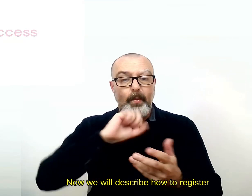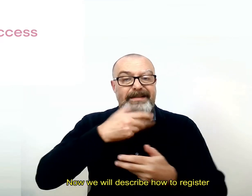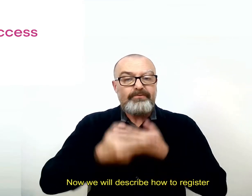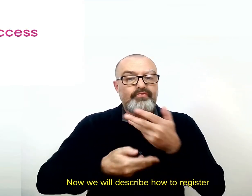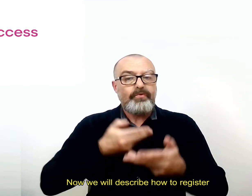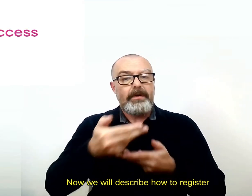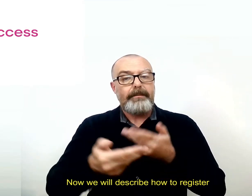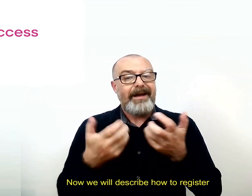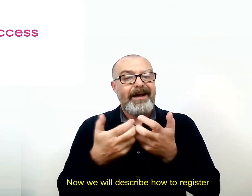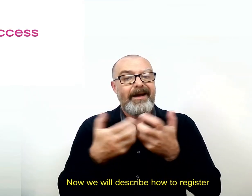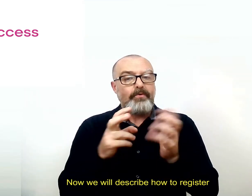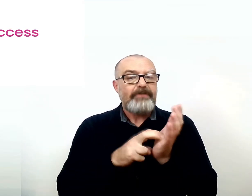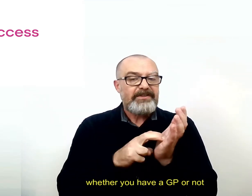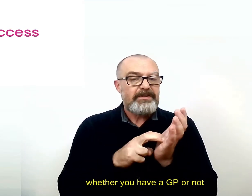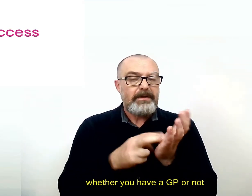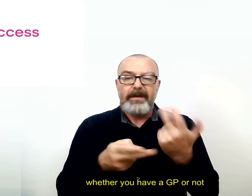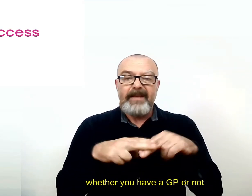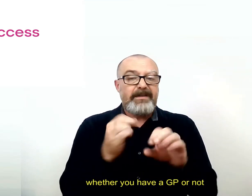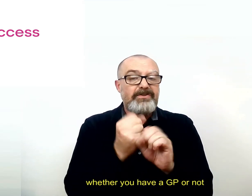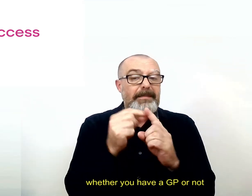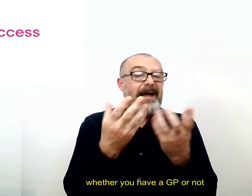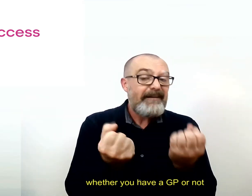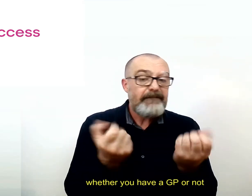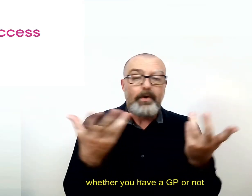We will describe how to register whether you have a GP or not.